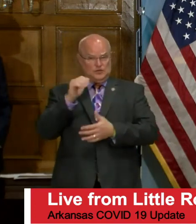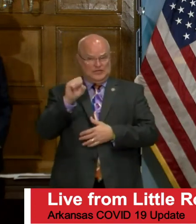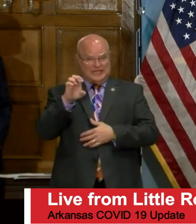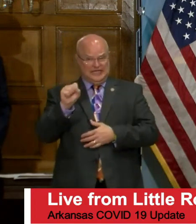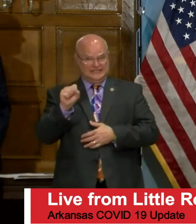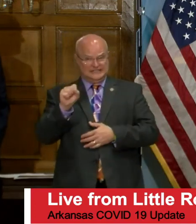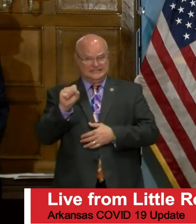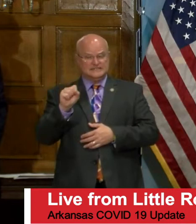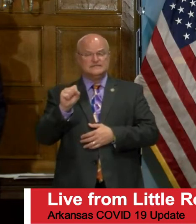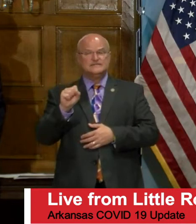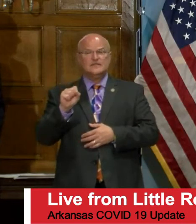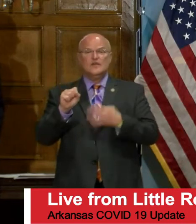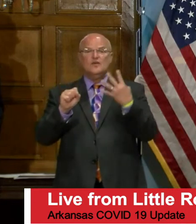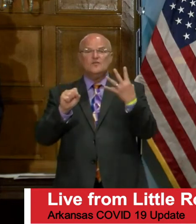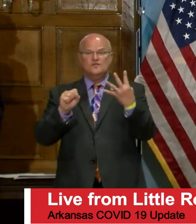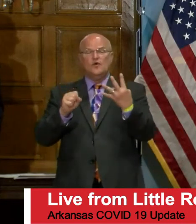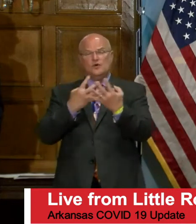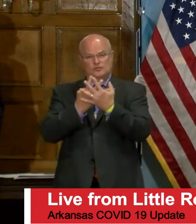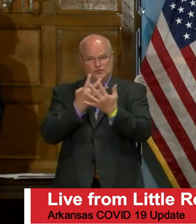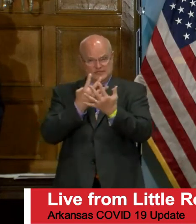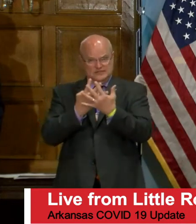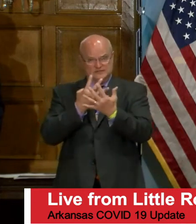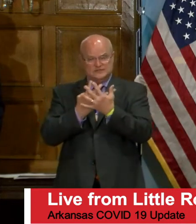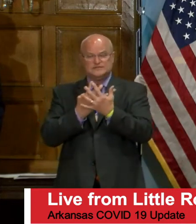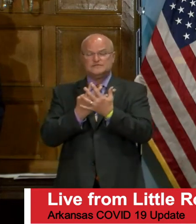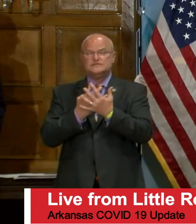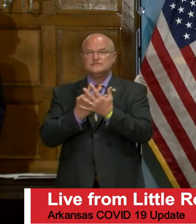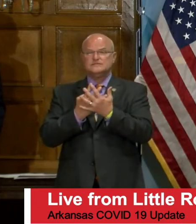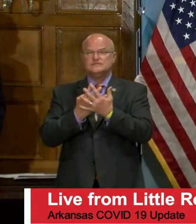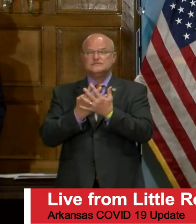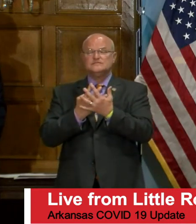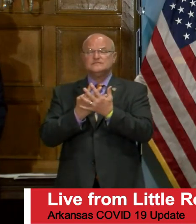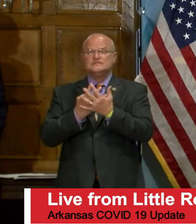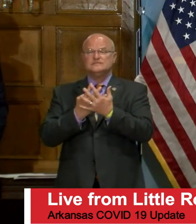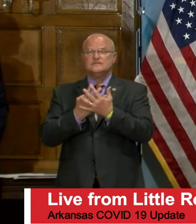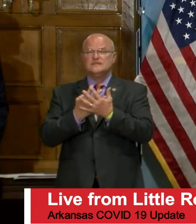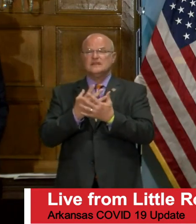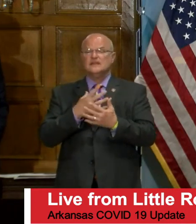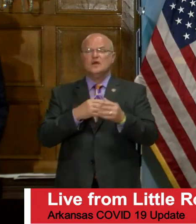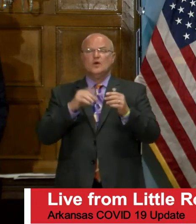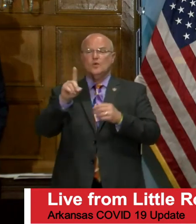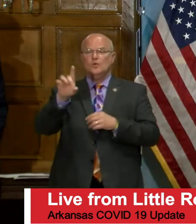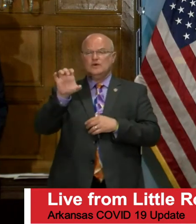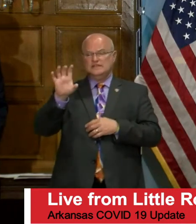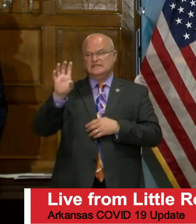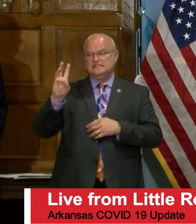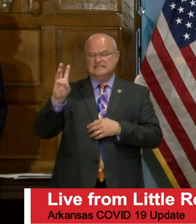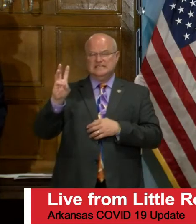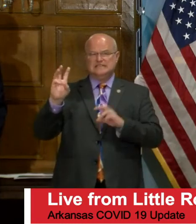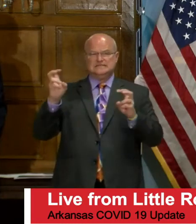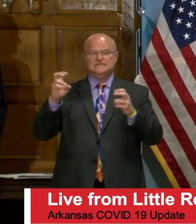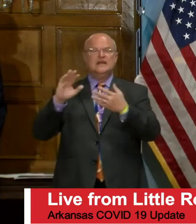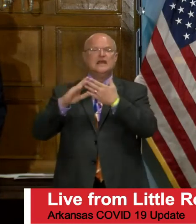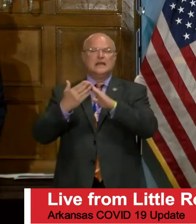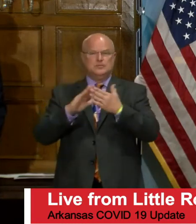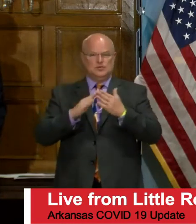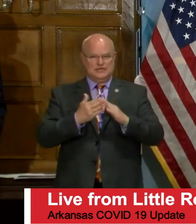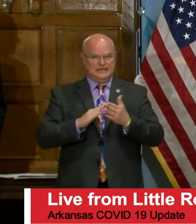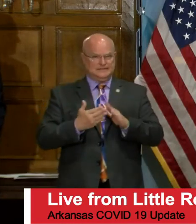Of those, 4 were in correctional institutions or correctional facilities. 106